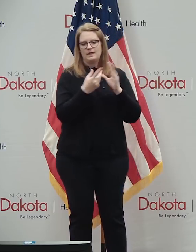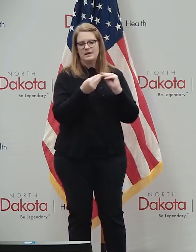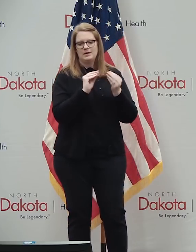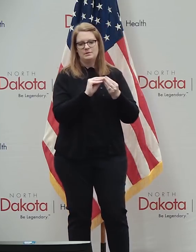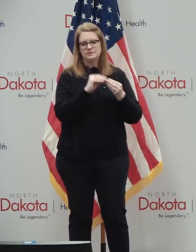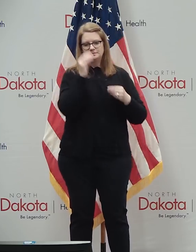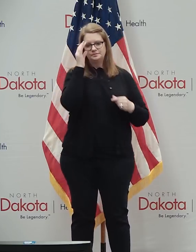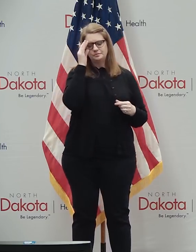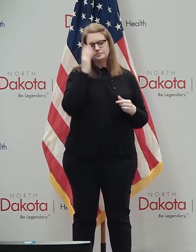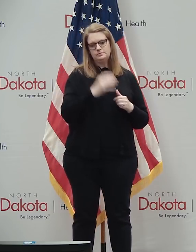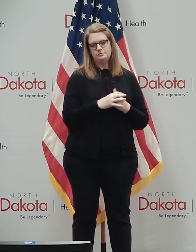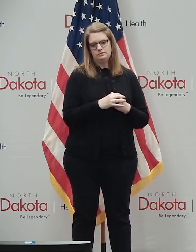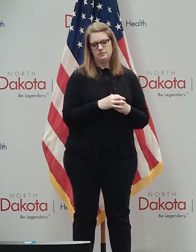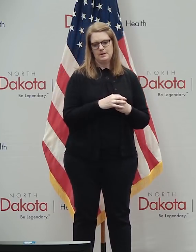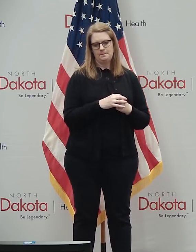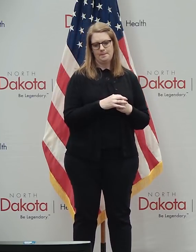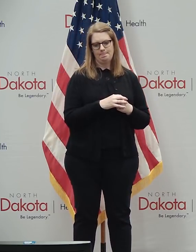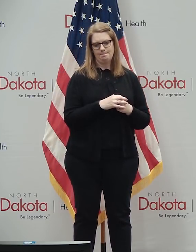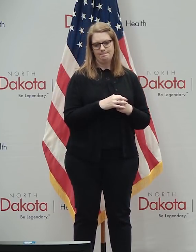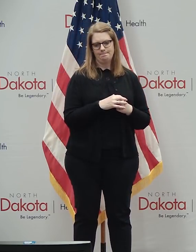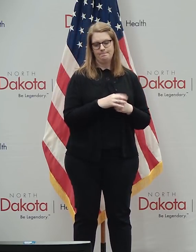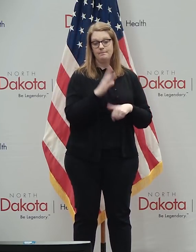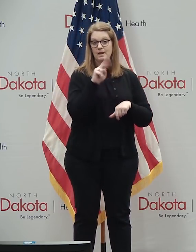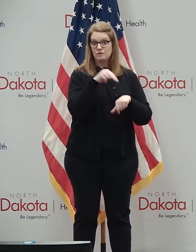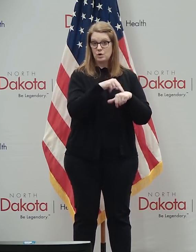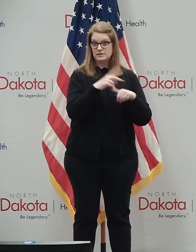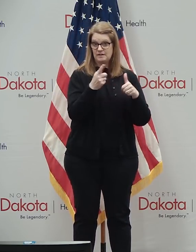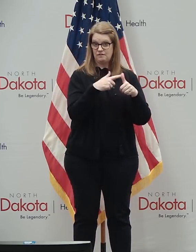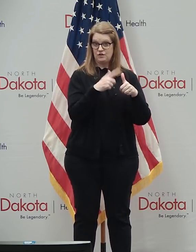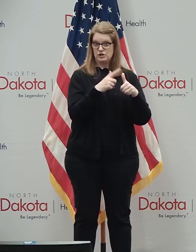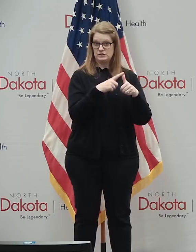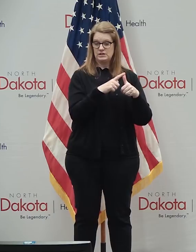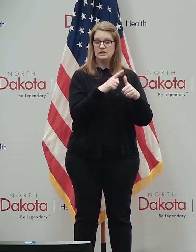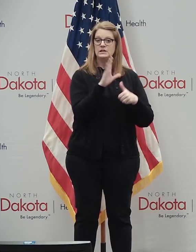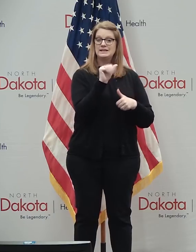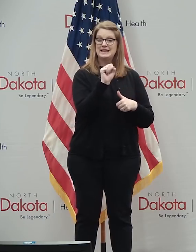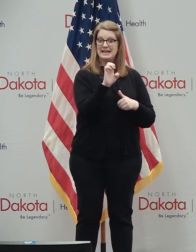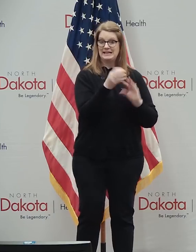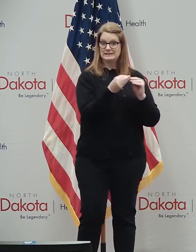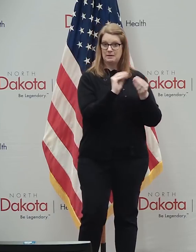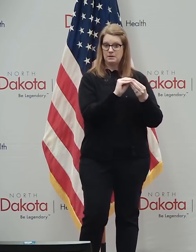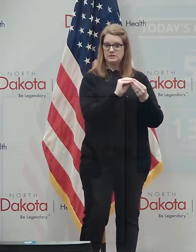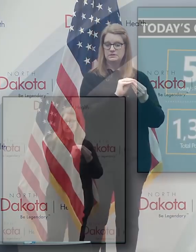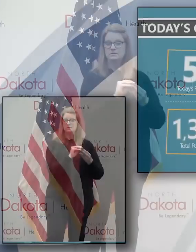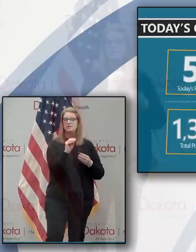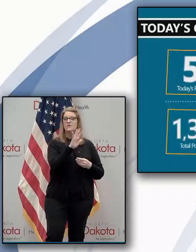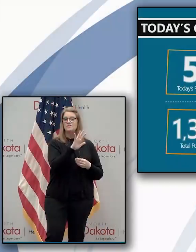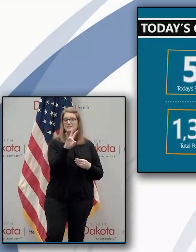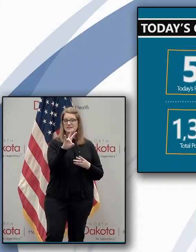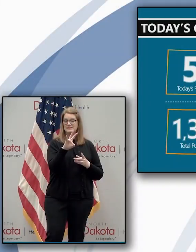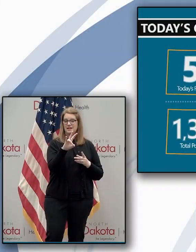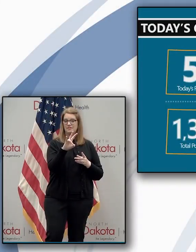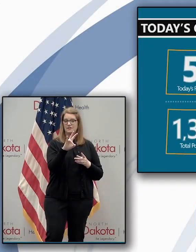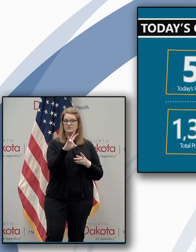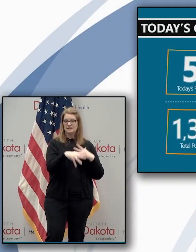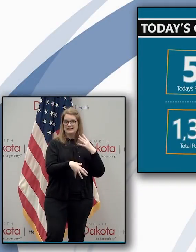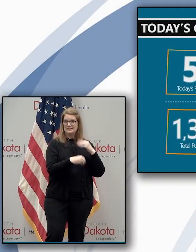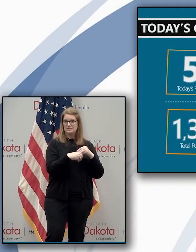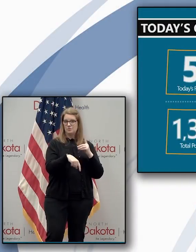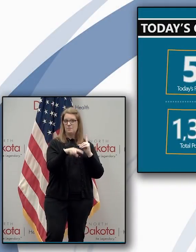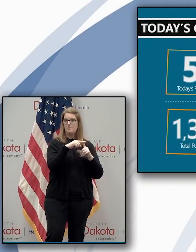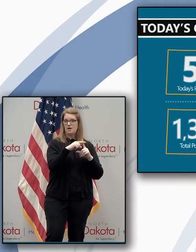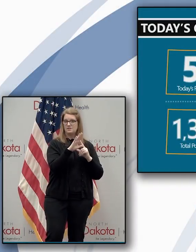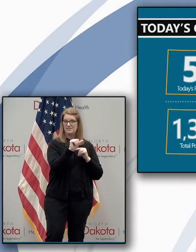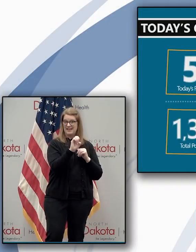The first, of course, is our case numbers, and we have 57 additional